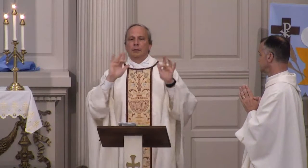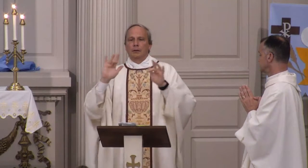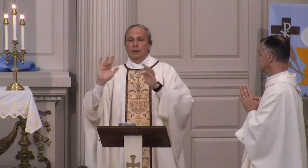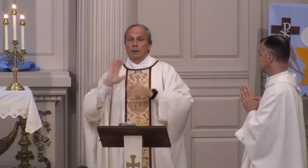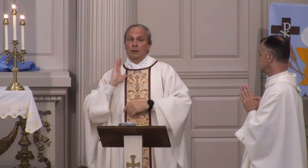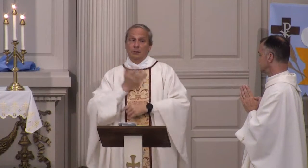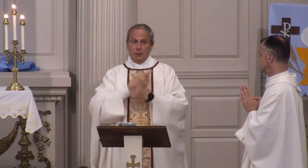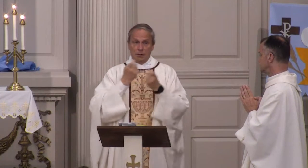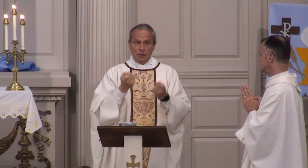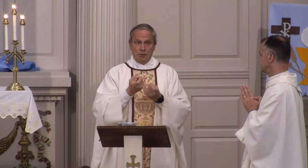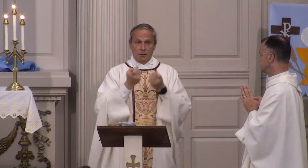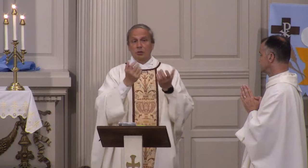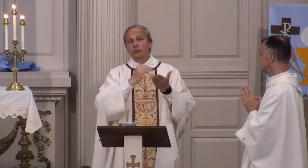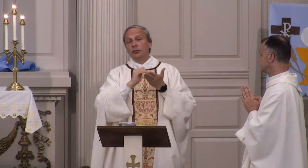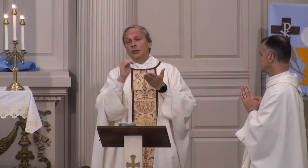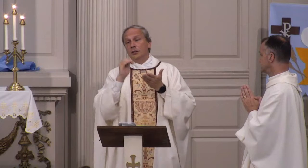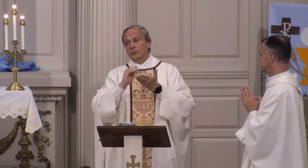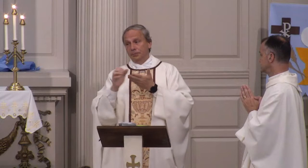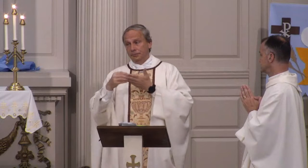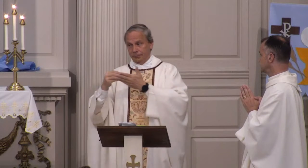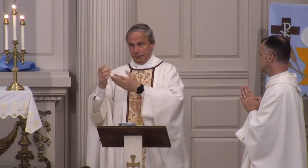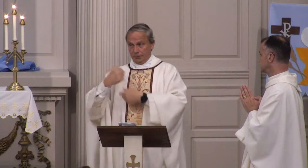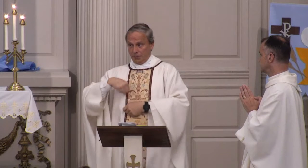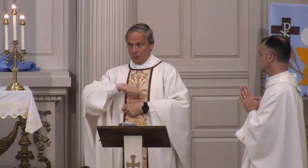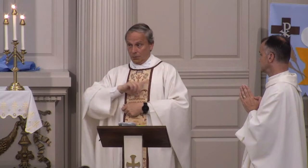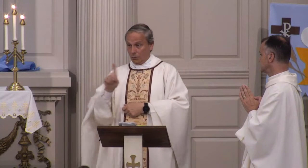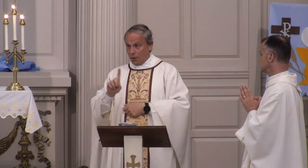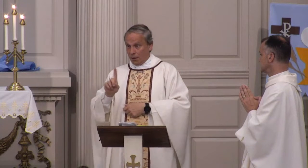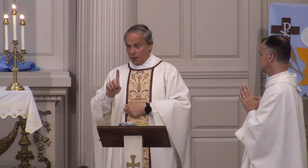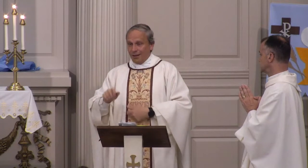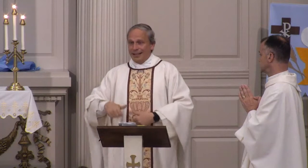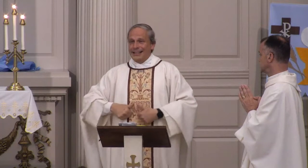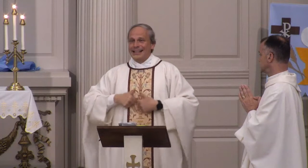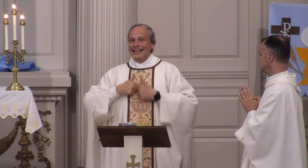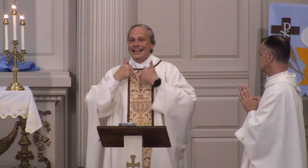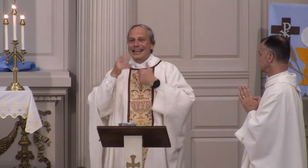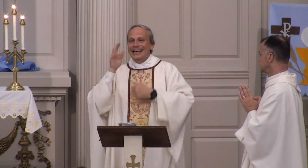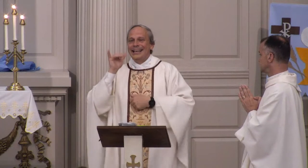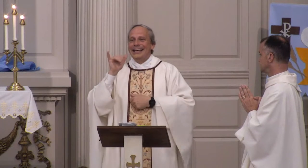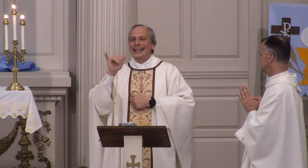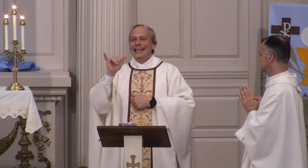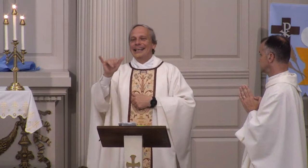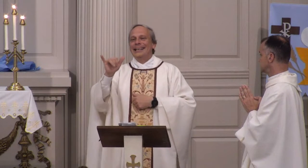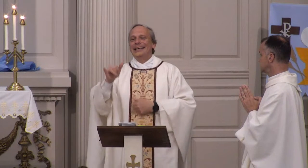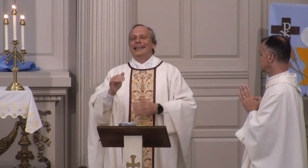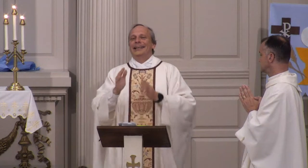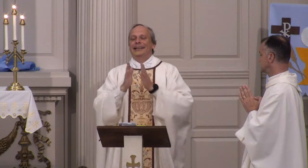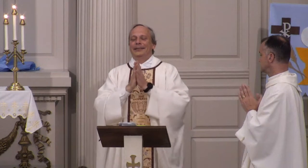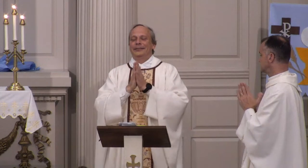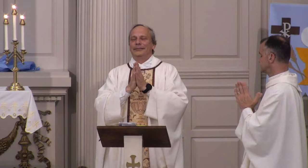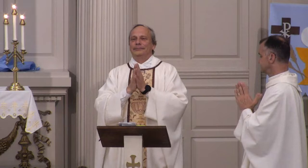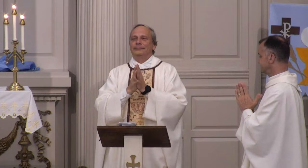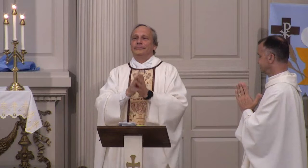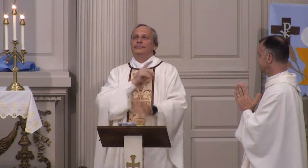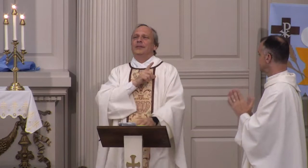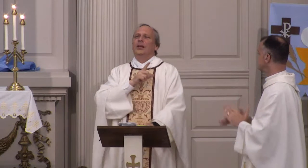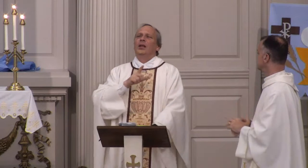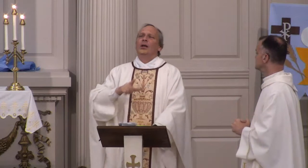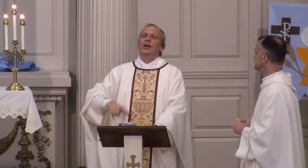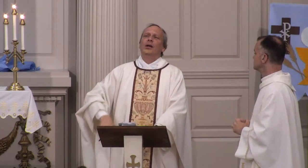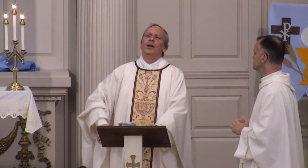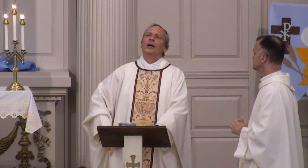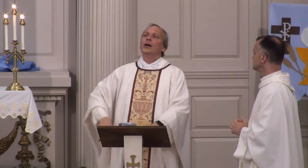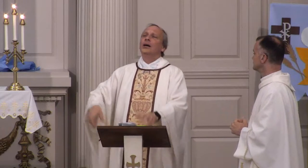May Almighty God have mercy on us, forgive us our sins, and bring us to everlasting life. Amen.